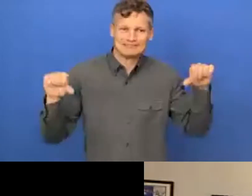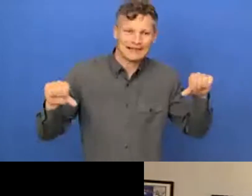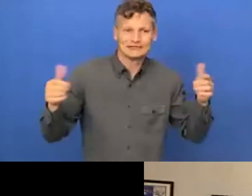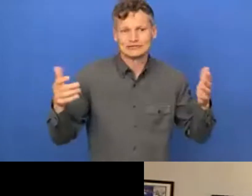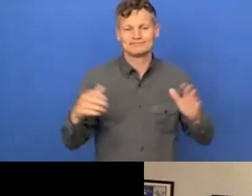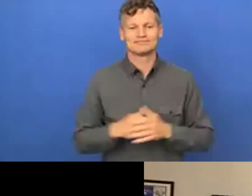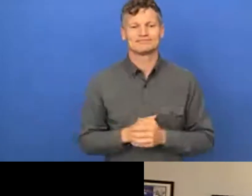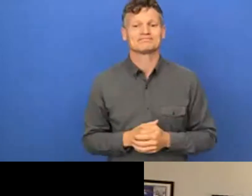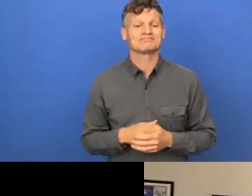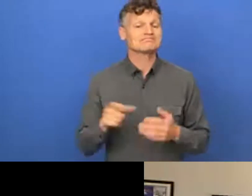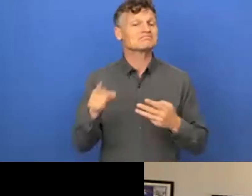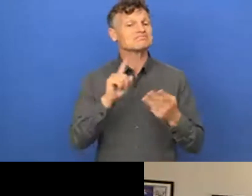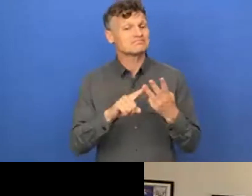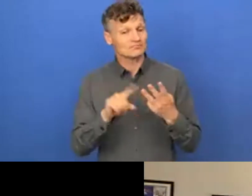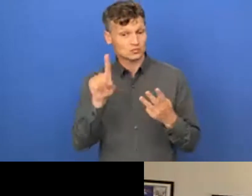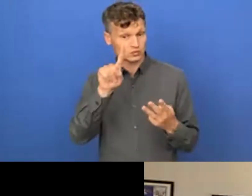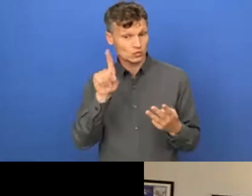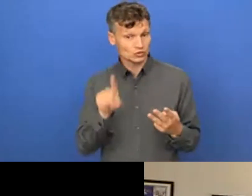reporting, and in